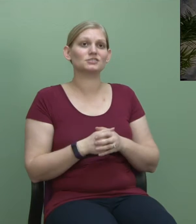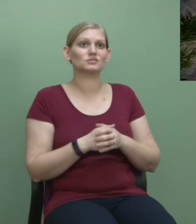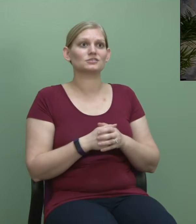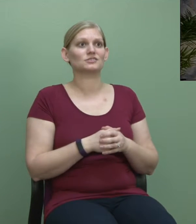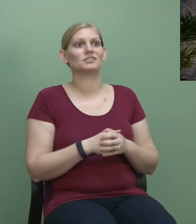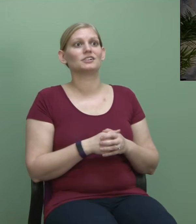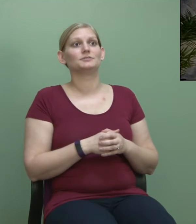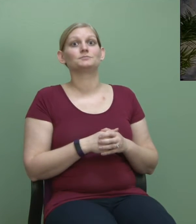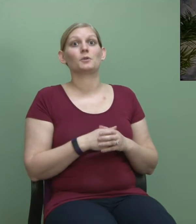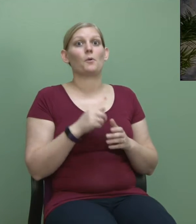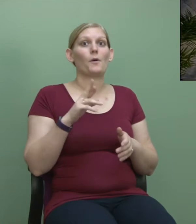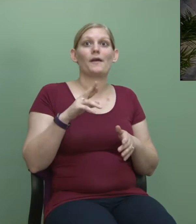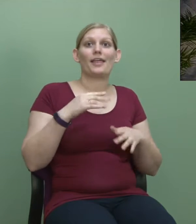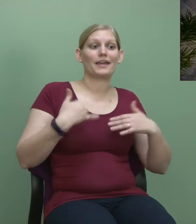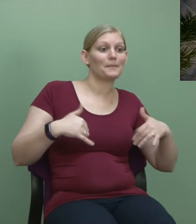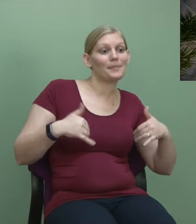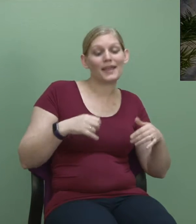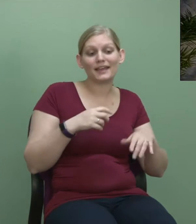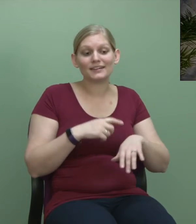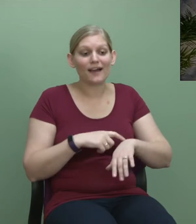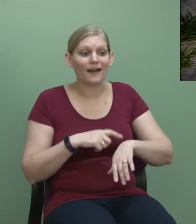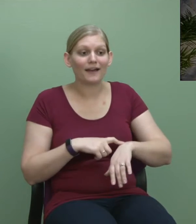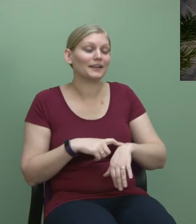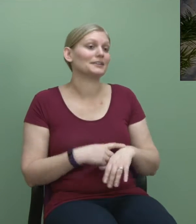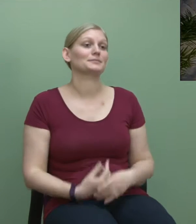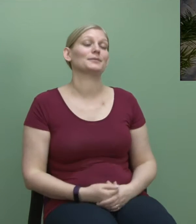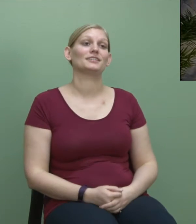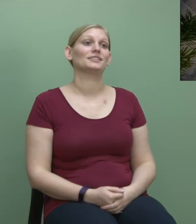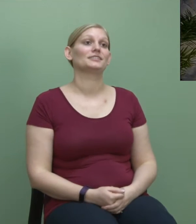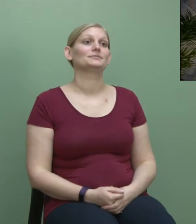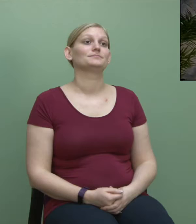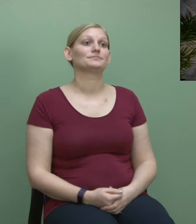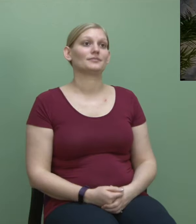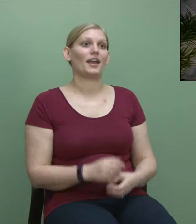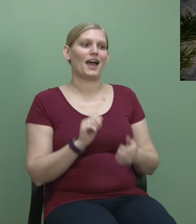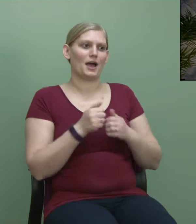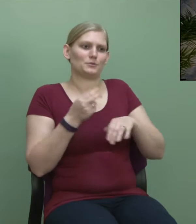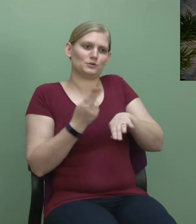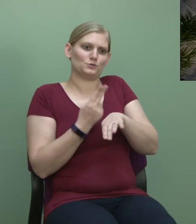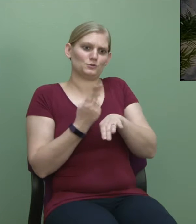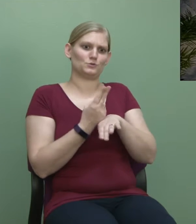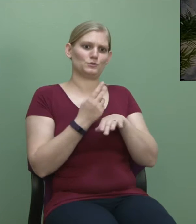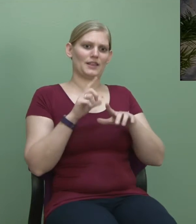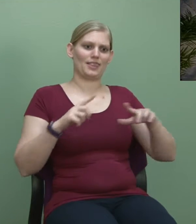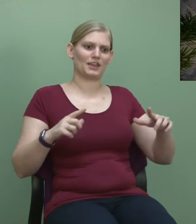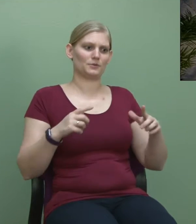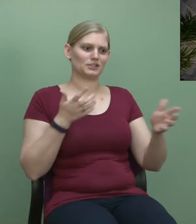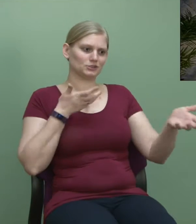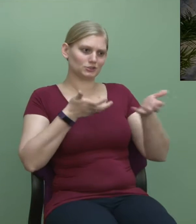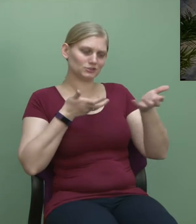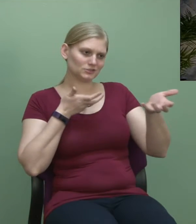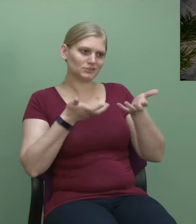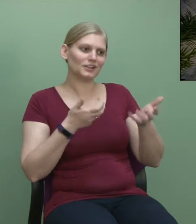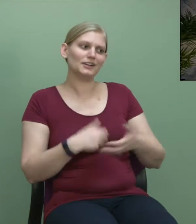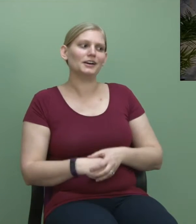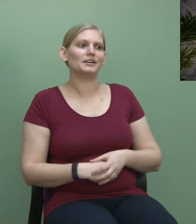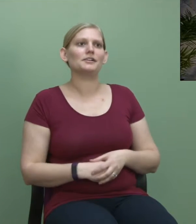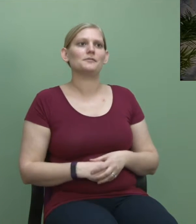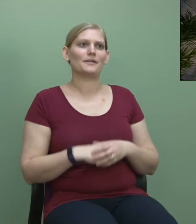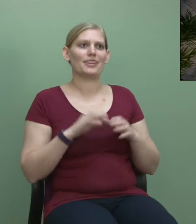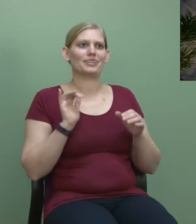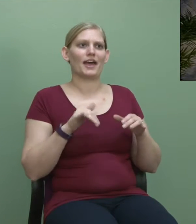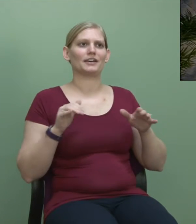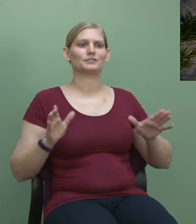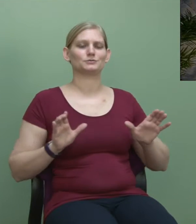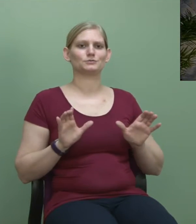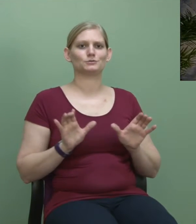through playtimes together and the use of our language interaction with one another, we encourage them to